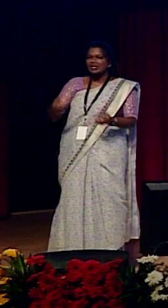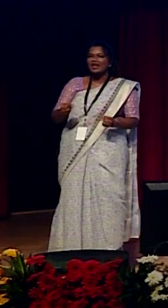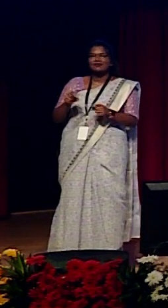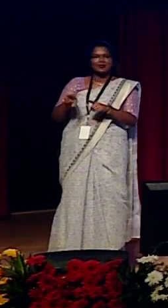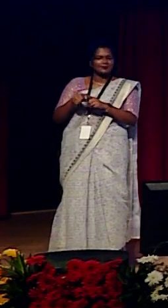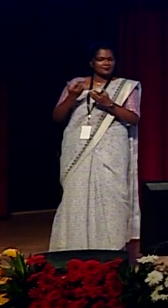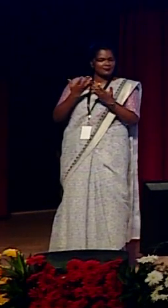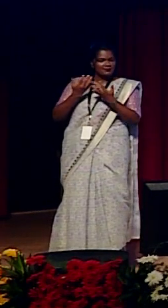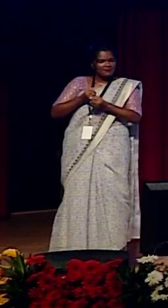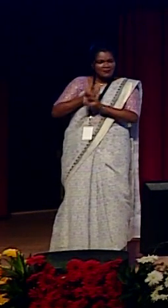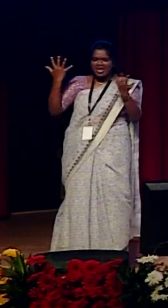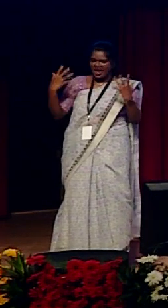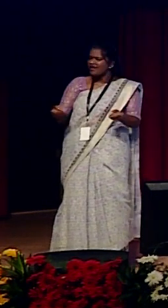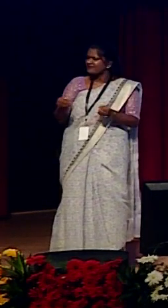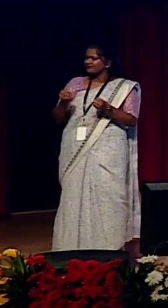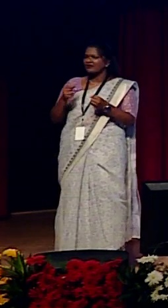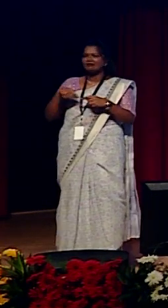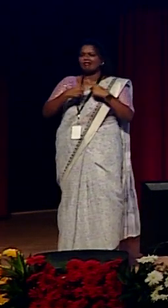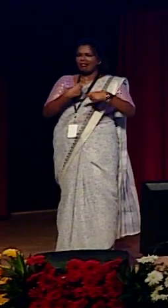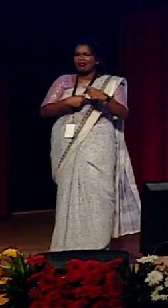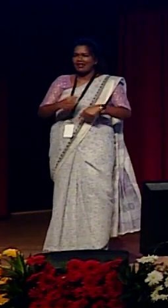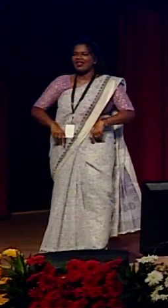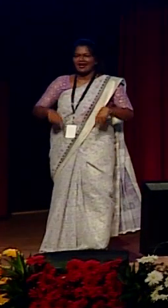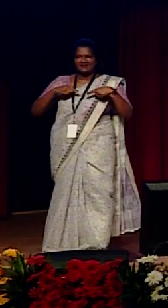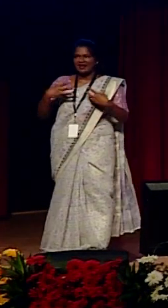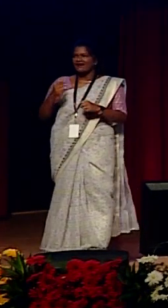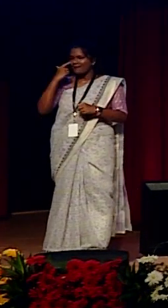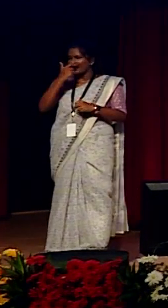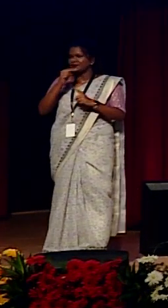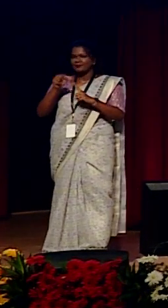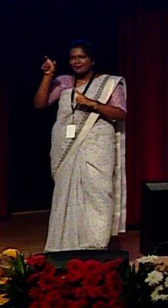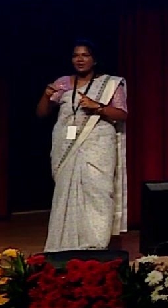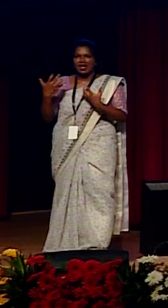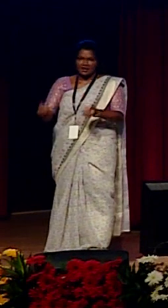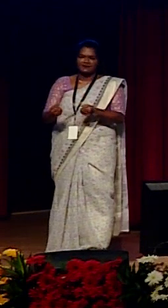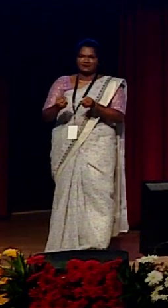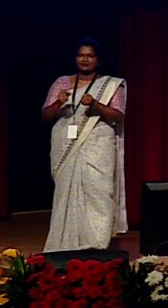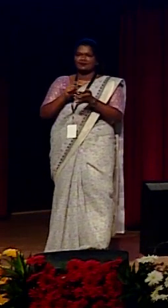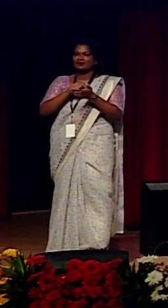very familiar with braille, use that in their daily life. So we sort of decided to do that. Uh,